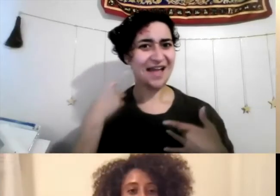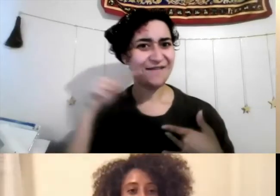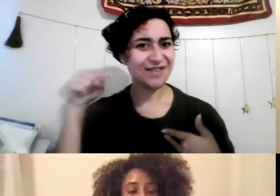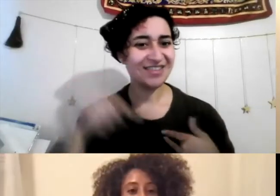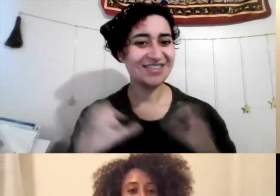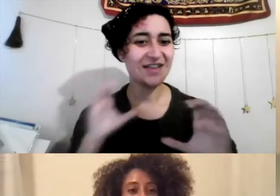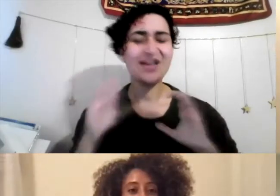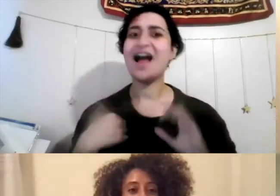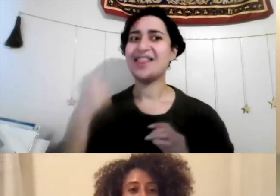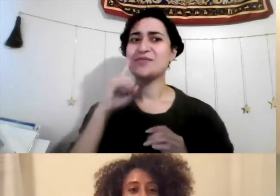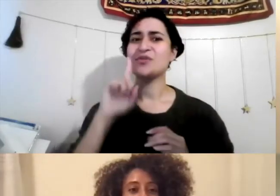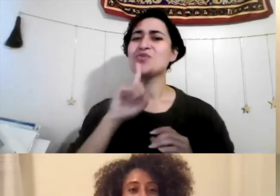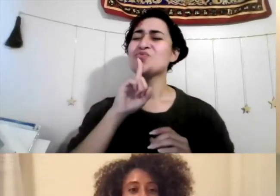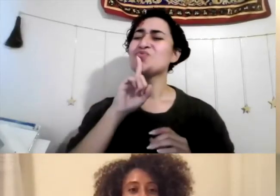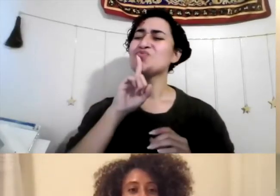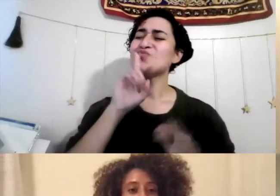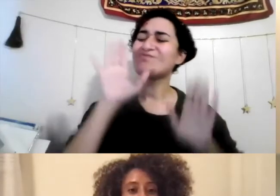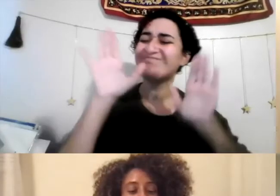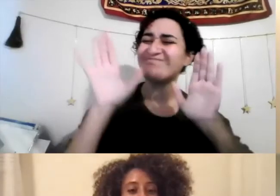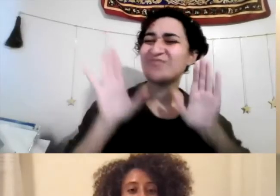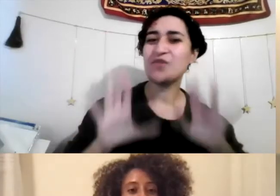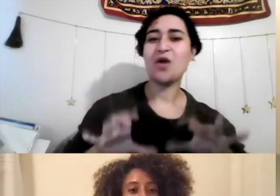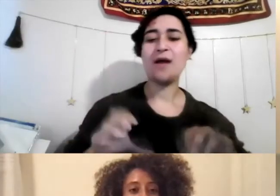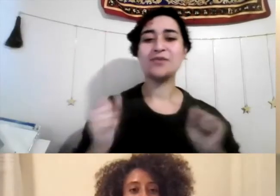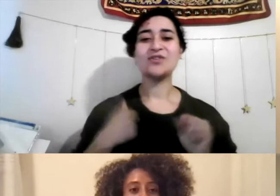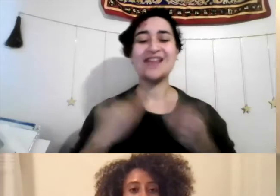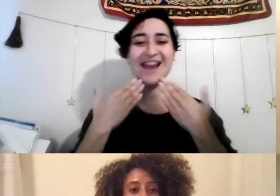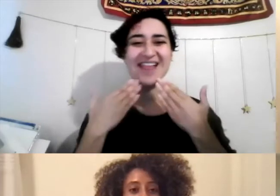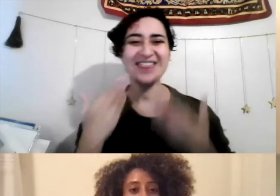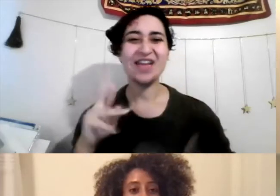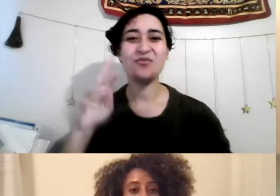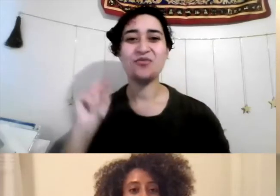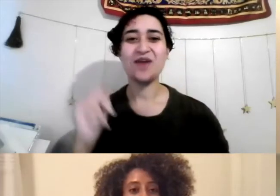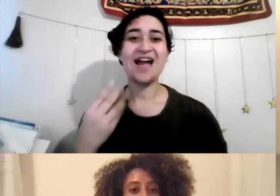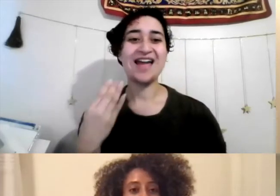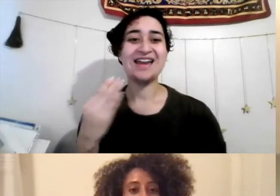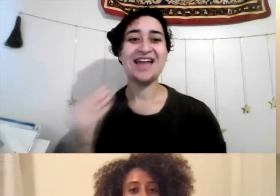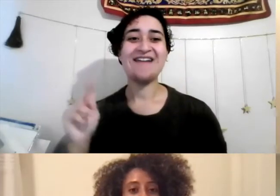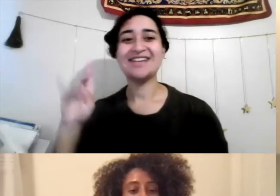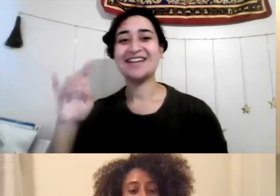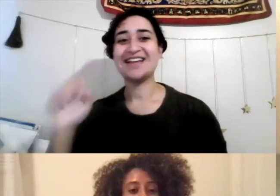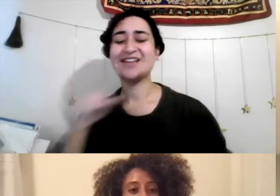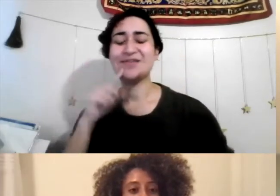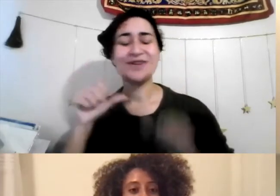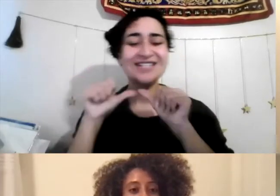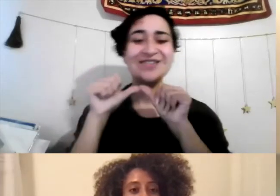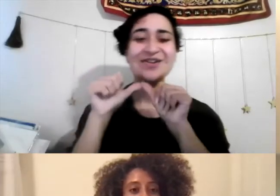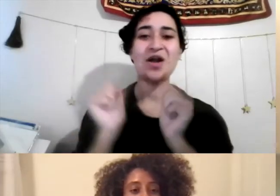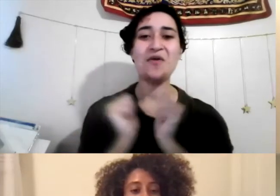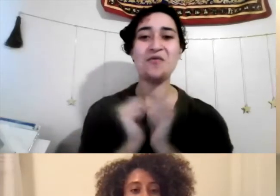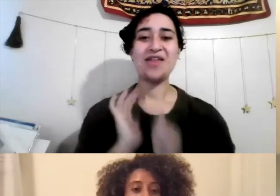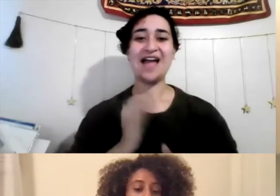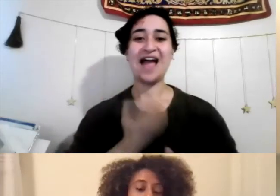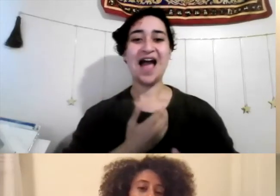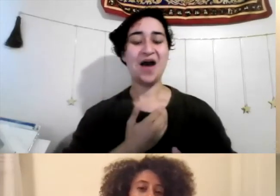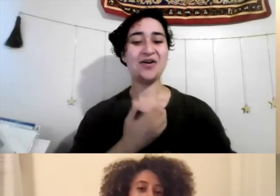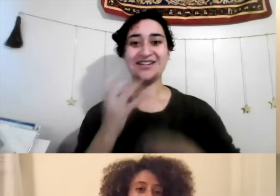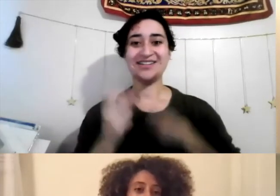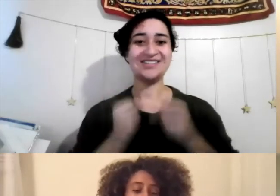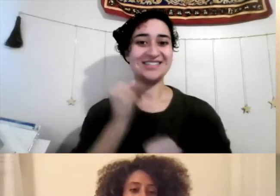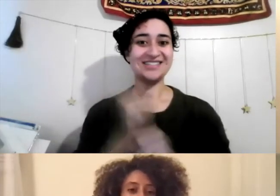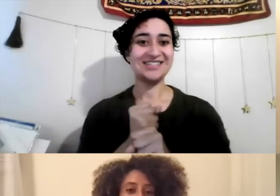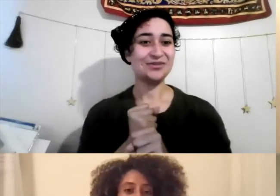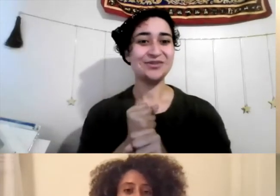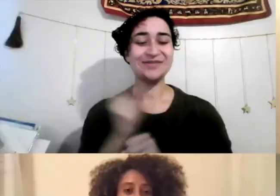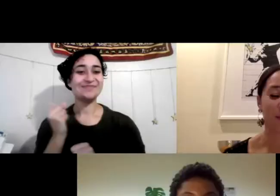be a really wonderful opportunity, and I thank Ryan and Vanessa for continuing on with our tradition. So everyone, please join